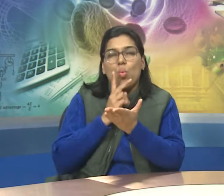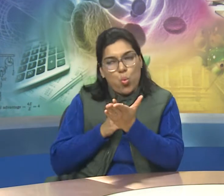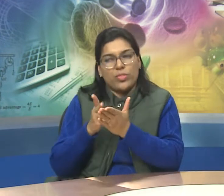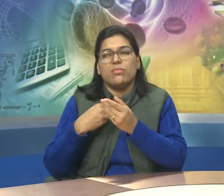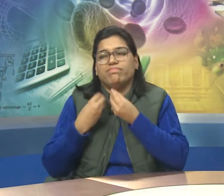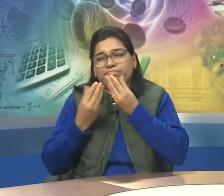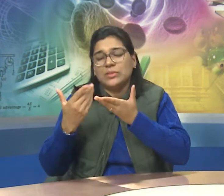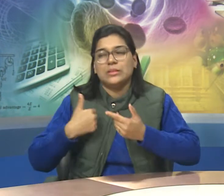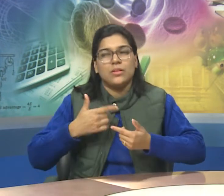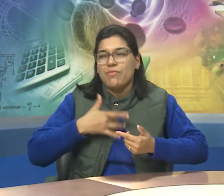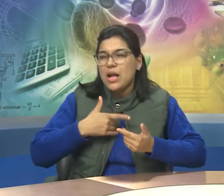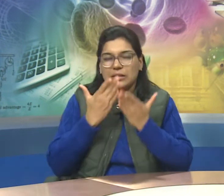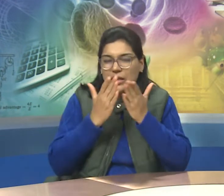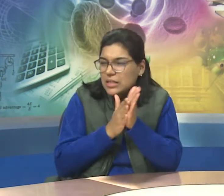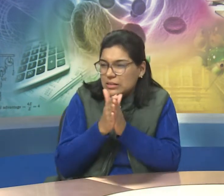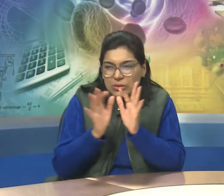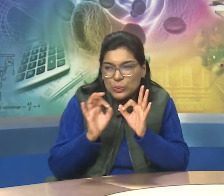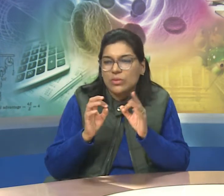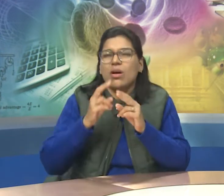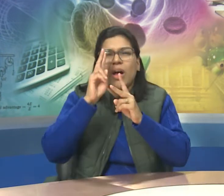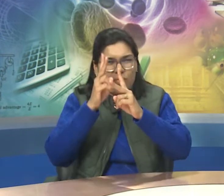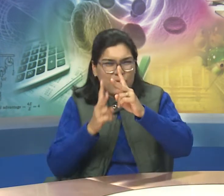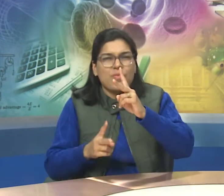and deficiencies.